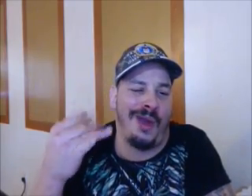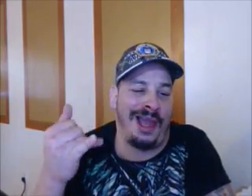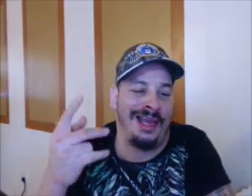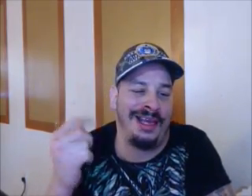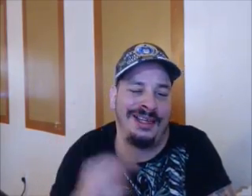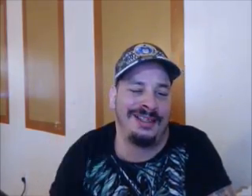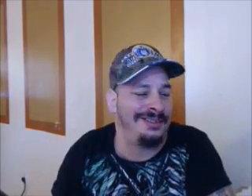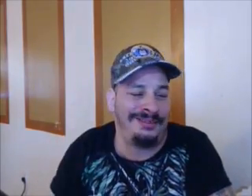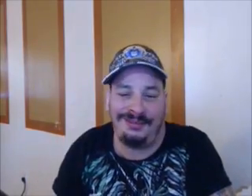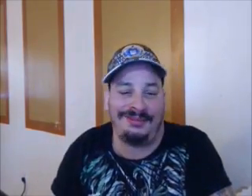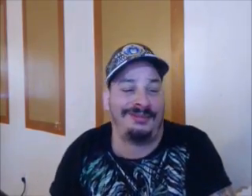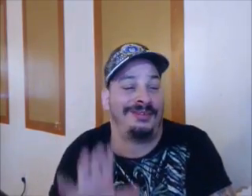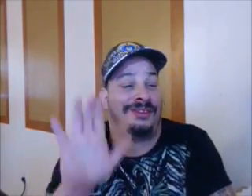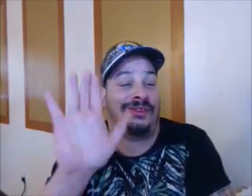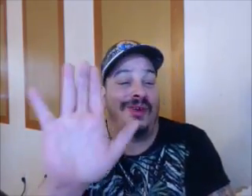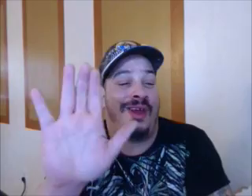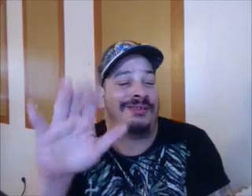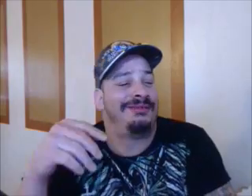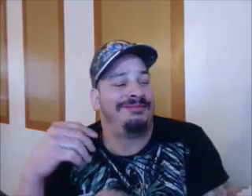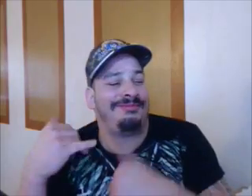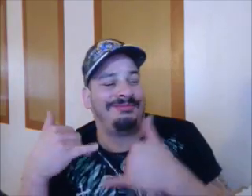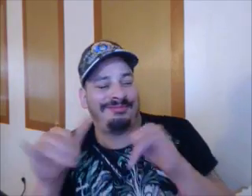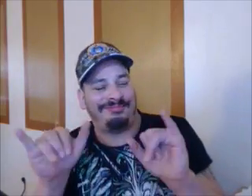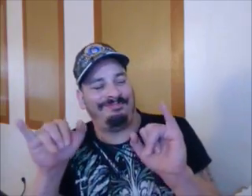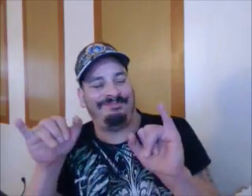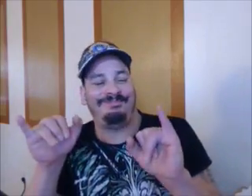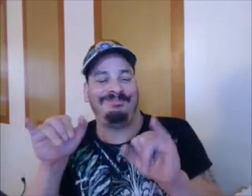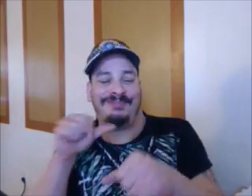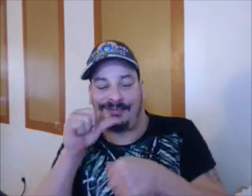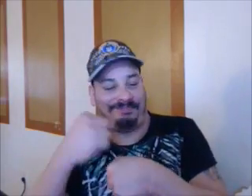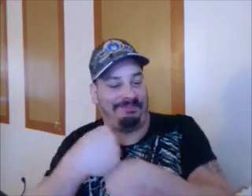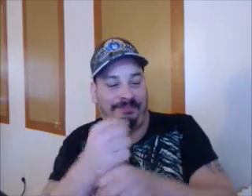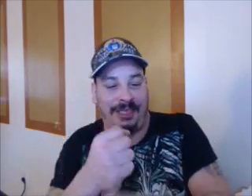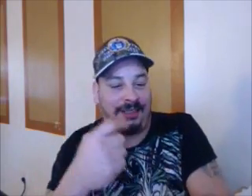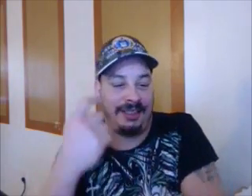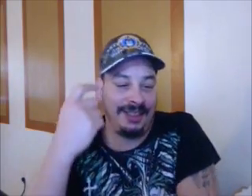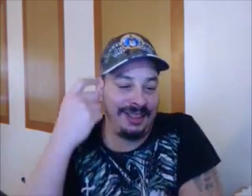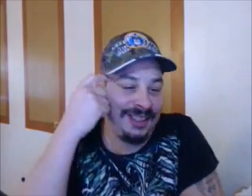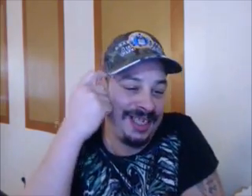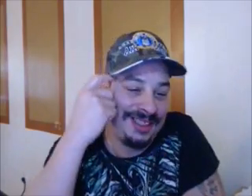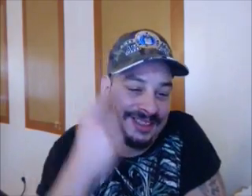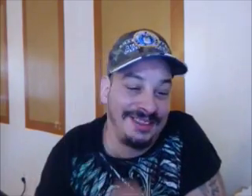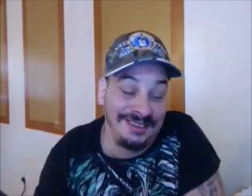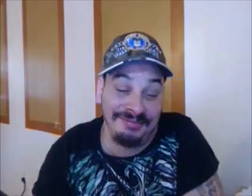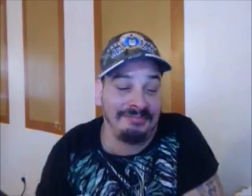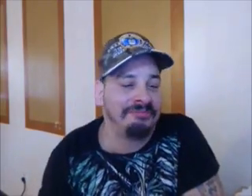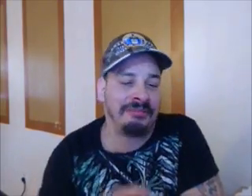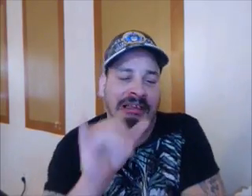to have evidence before me. Say that to God. And if that is the band of which,